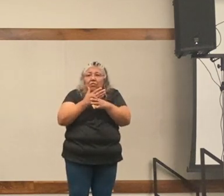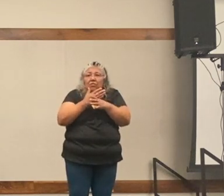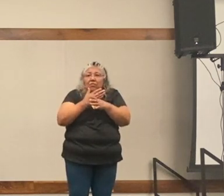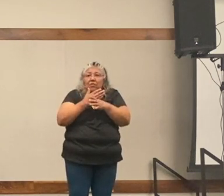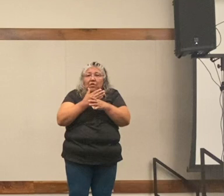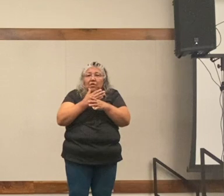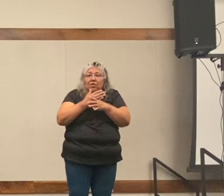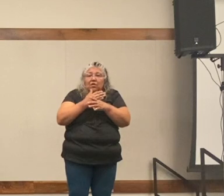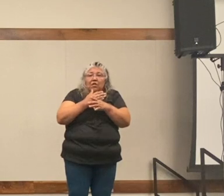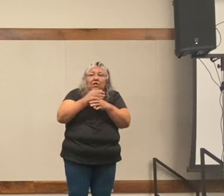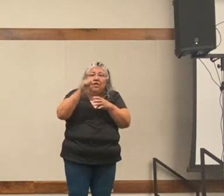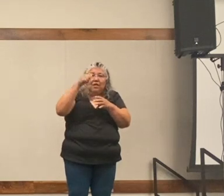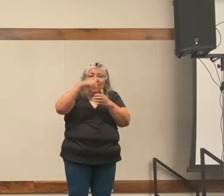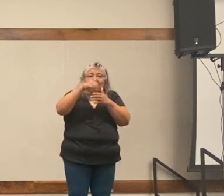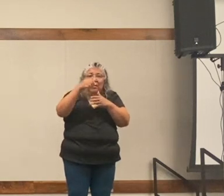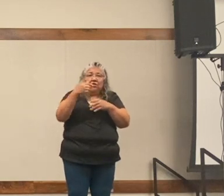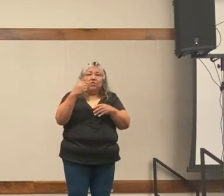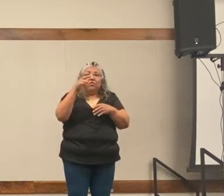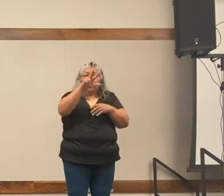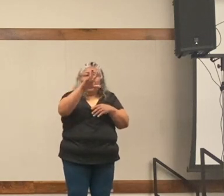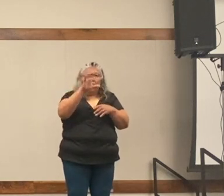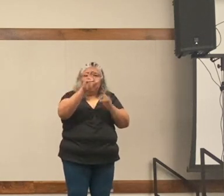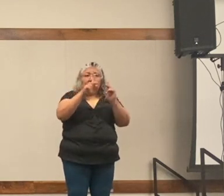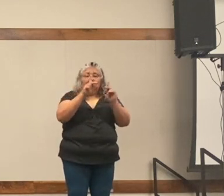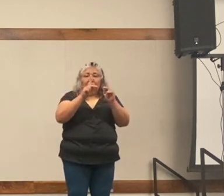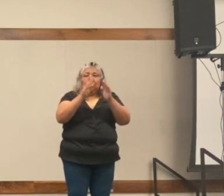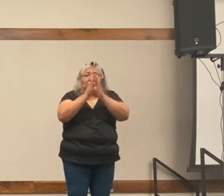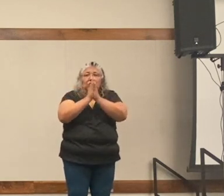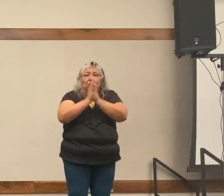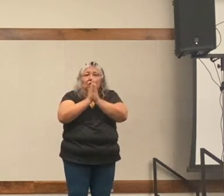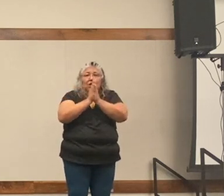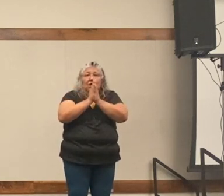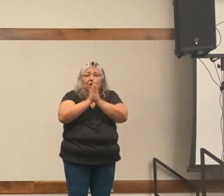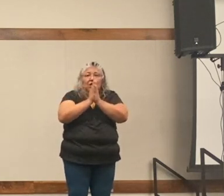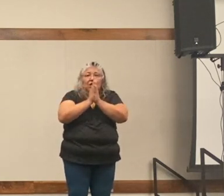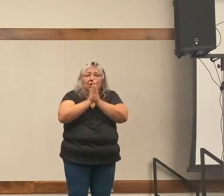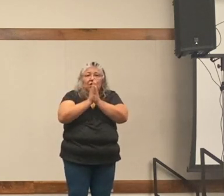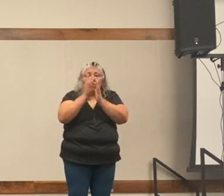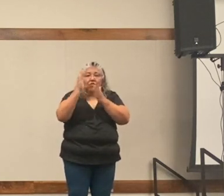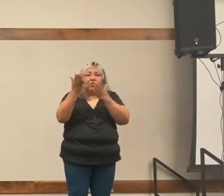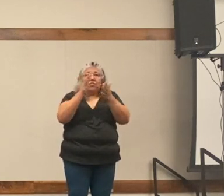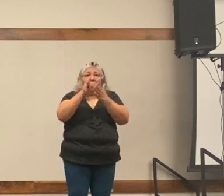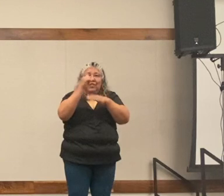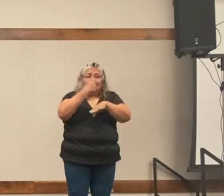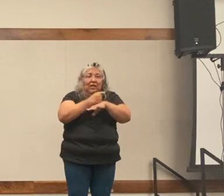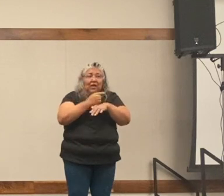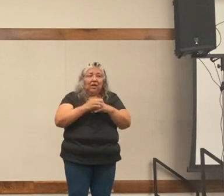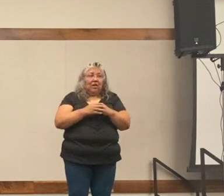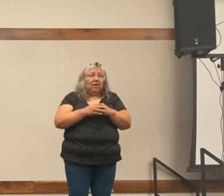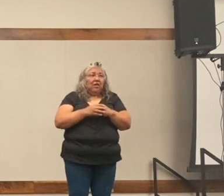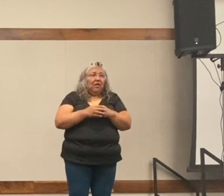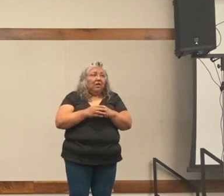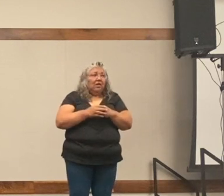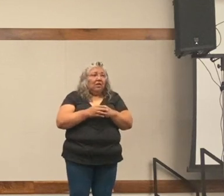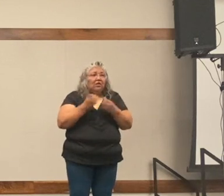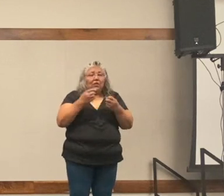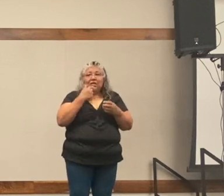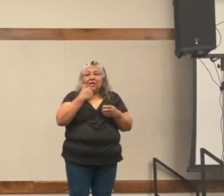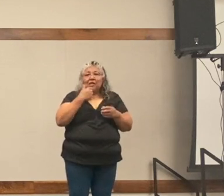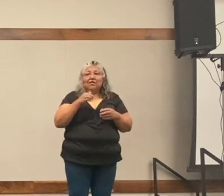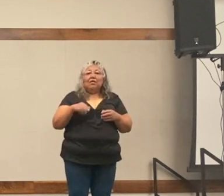room. And inside the boiler room are 300 people praying for the service on that day, right? And so he